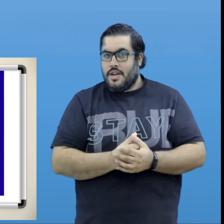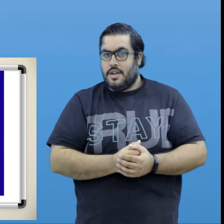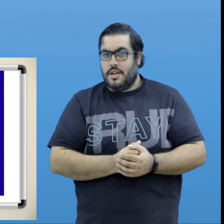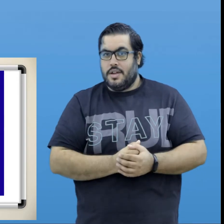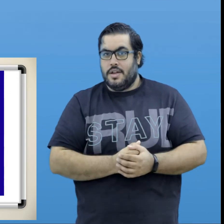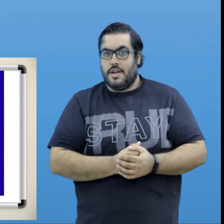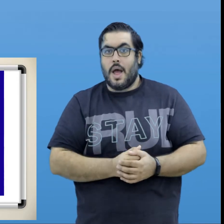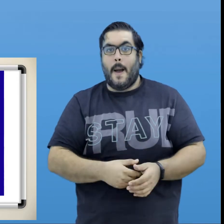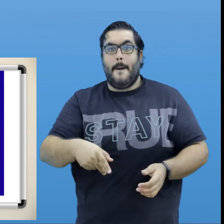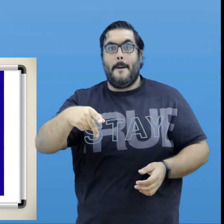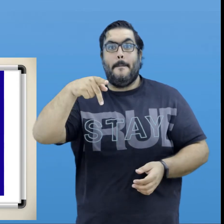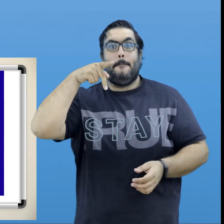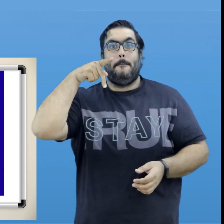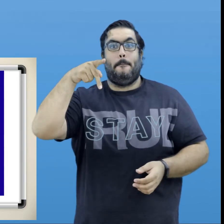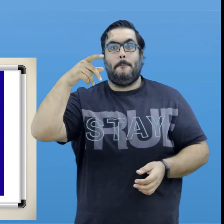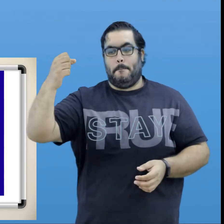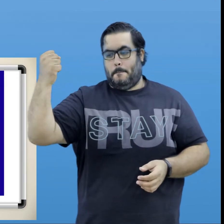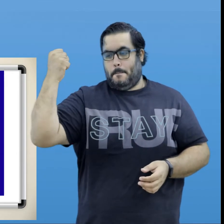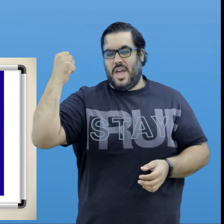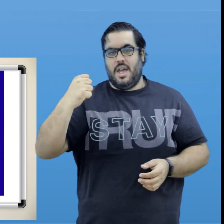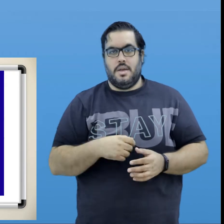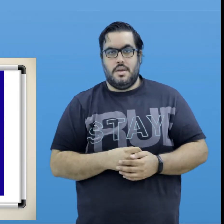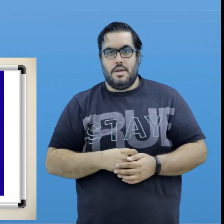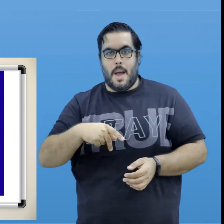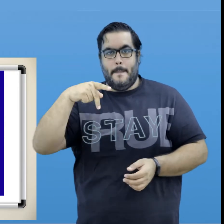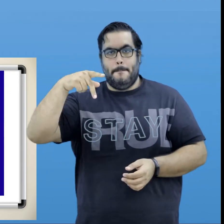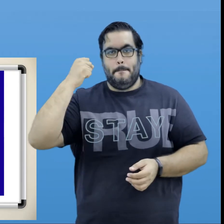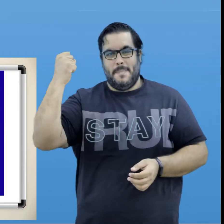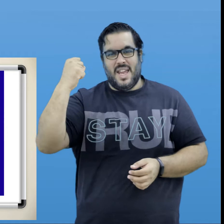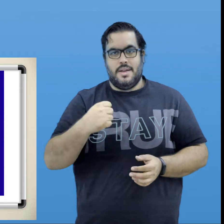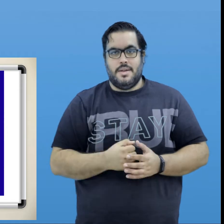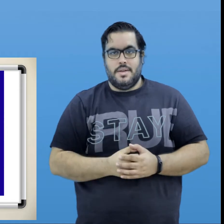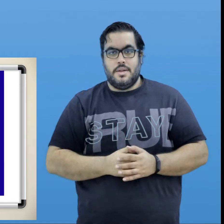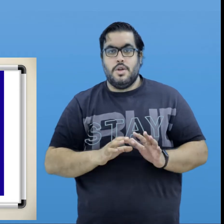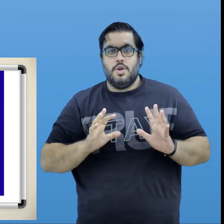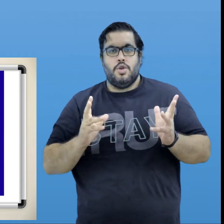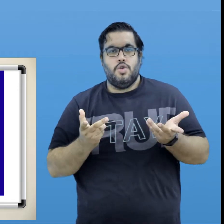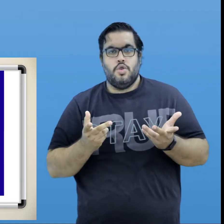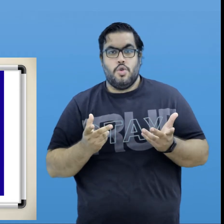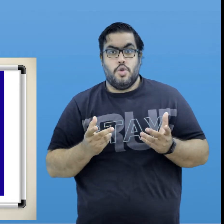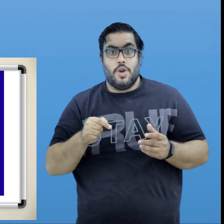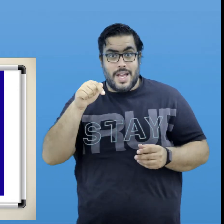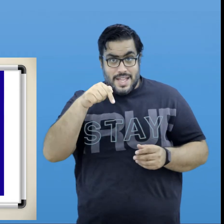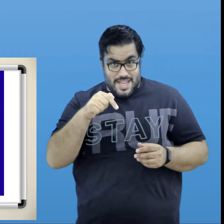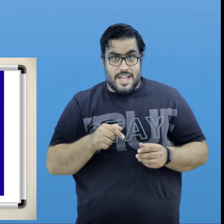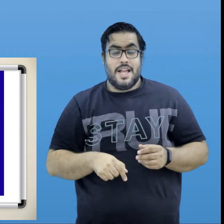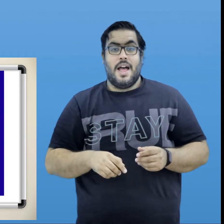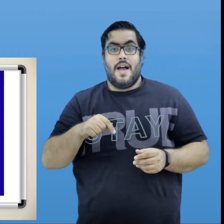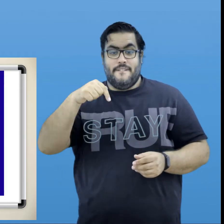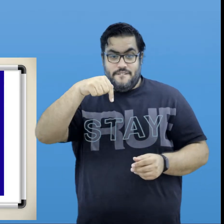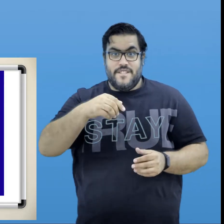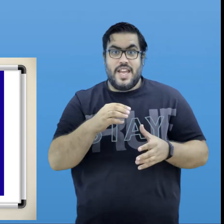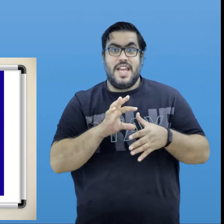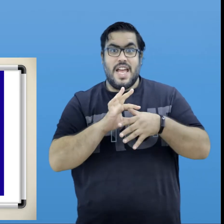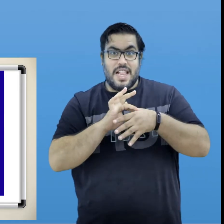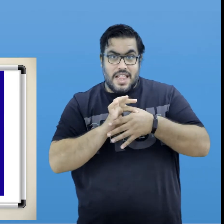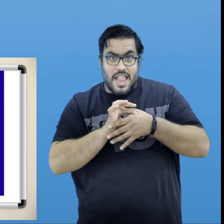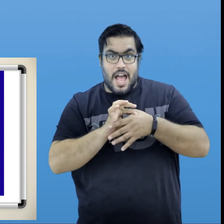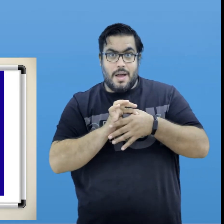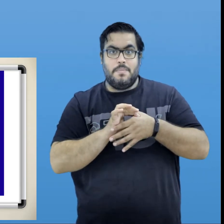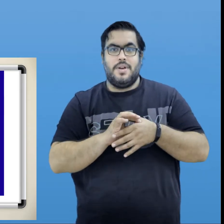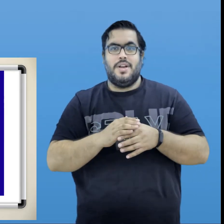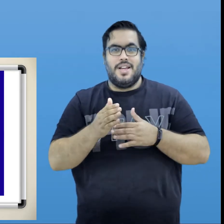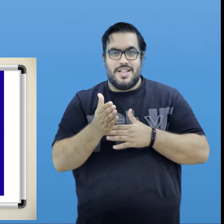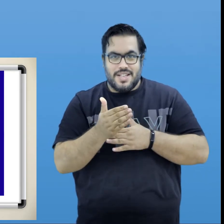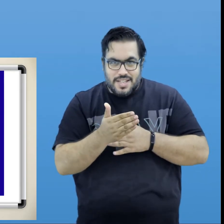known, is protein. Protein is a noun. It means a natural substance that exists in foods such